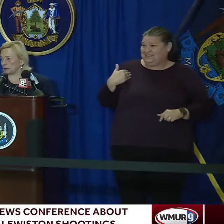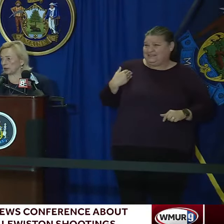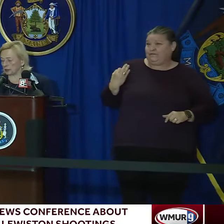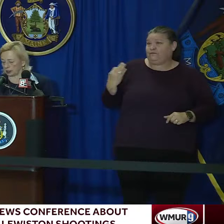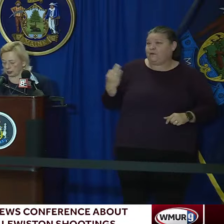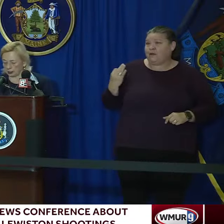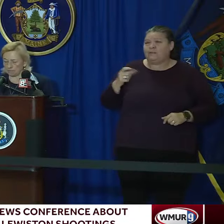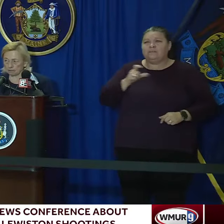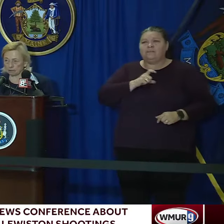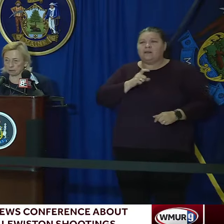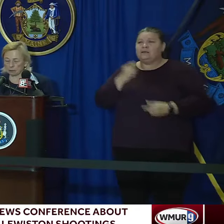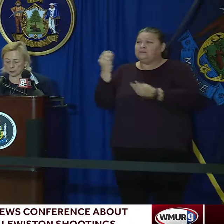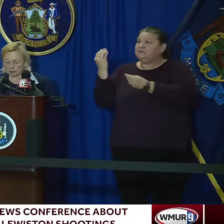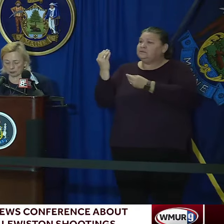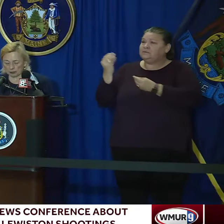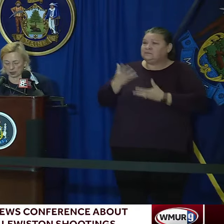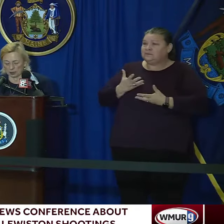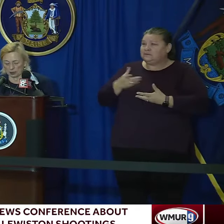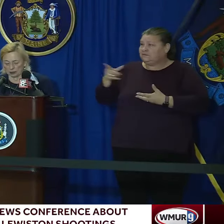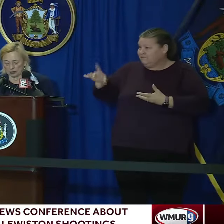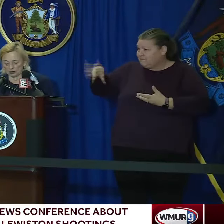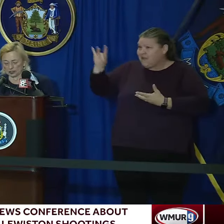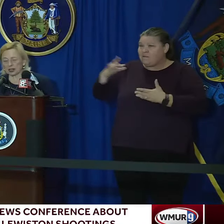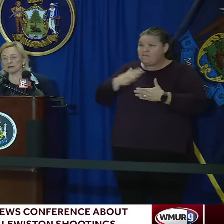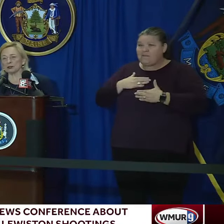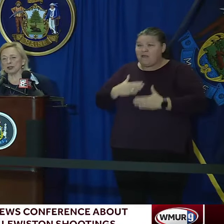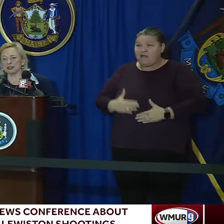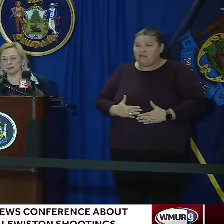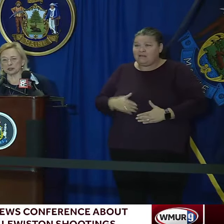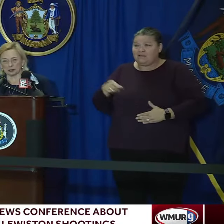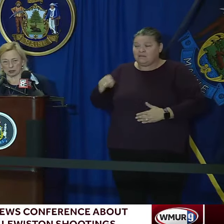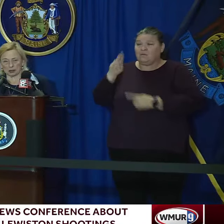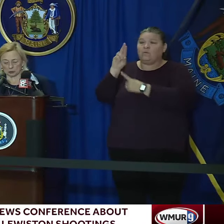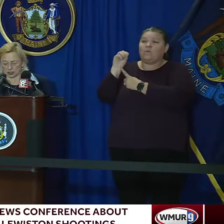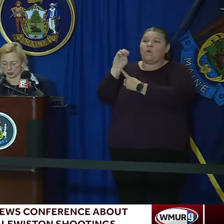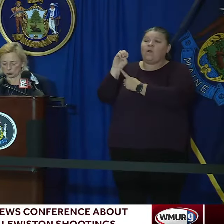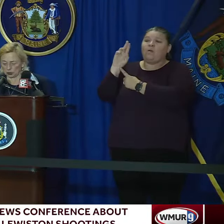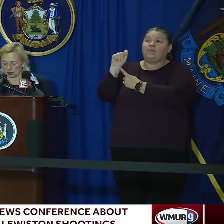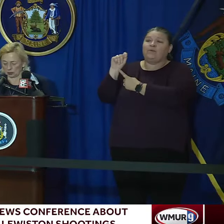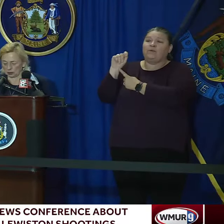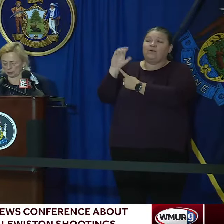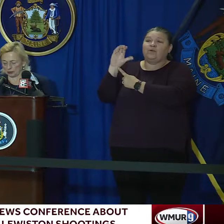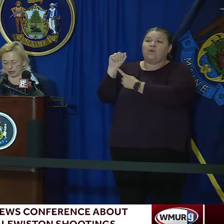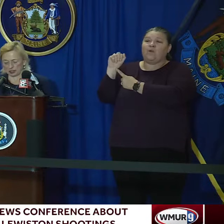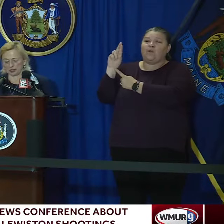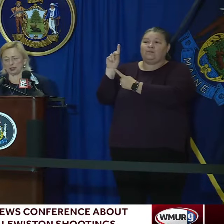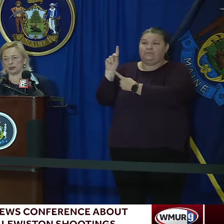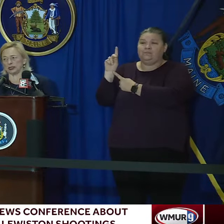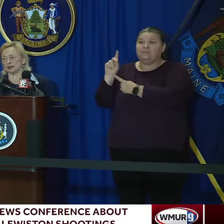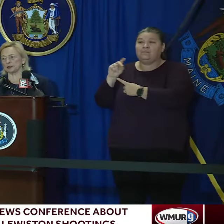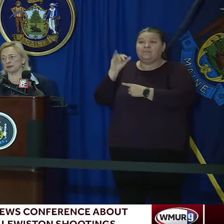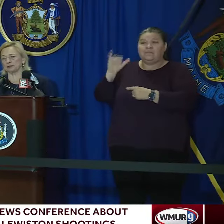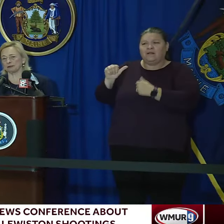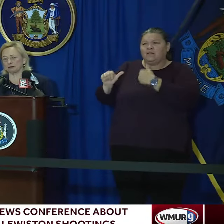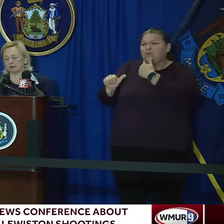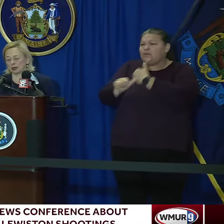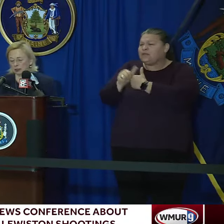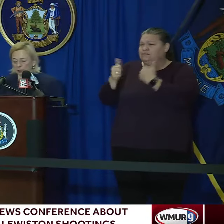body of Robert Card. Their discovery meant that Mr. Card was no longer a threat to anyone